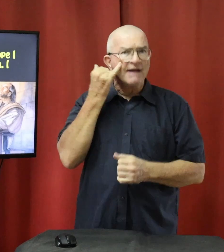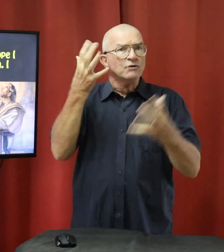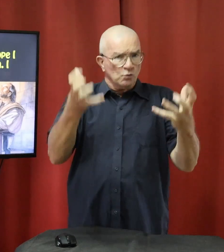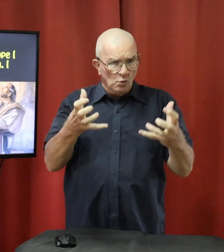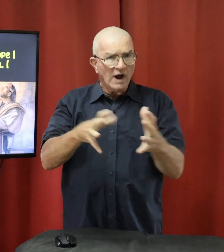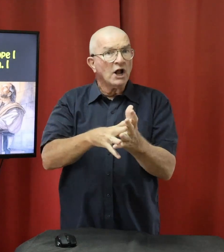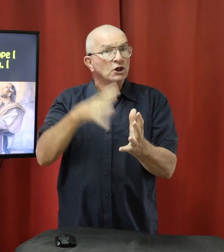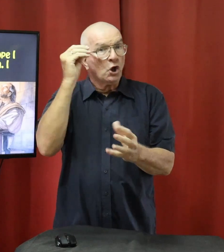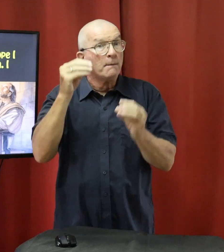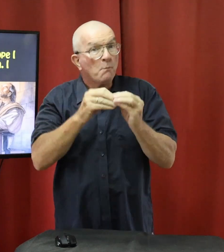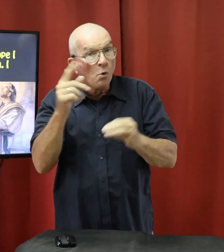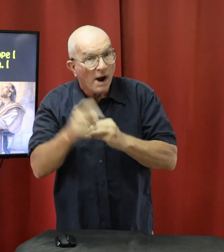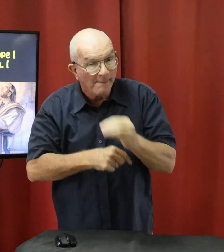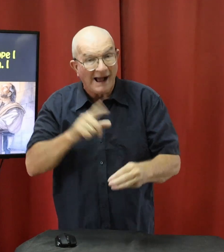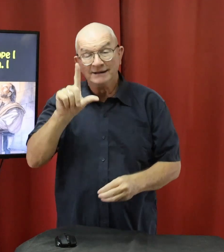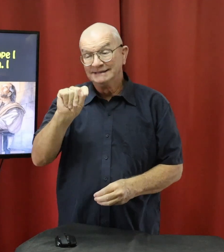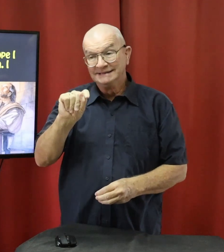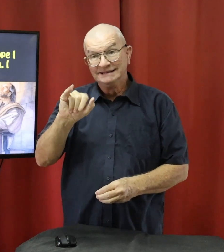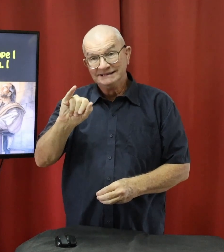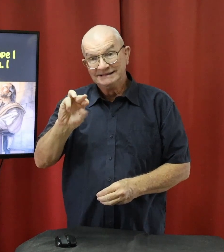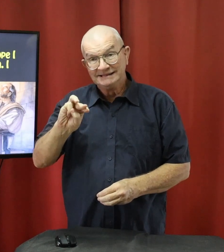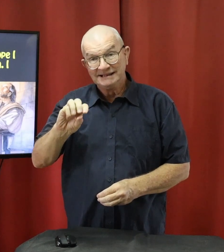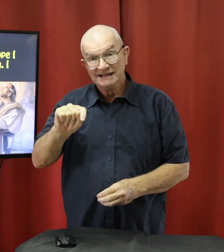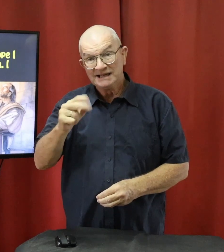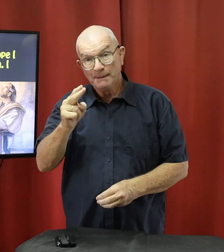Now, if you want to learn more about Timothy,